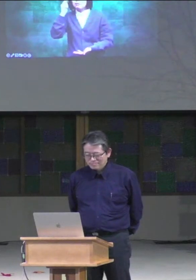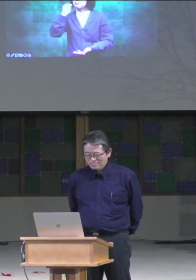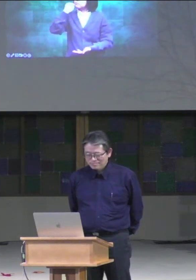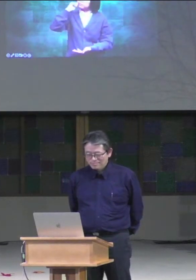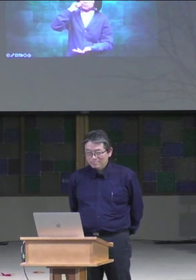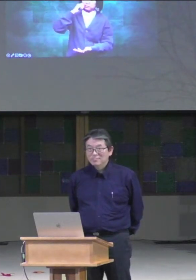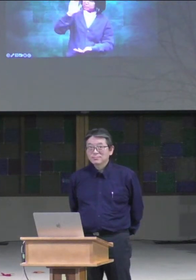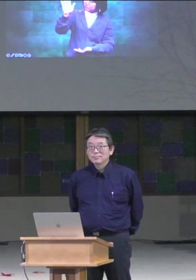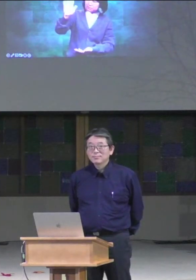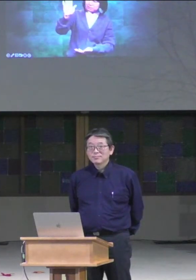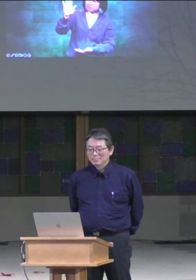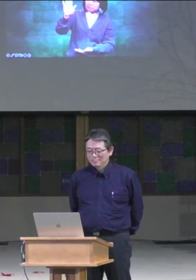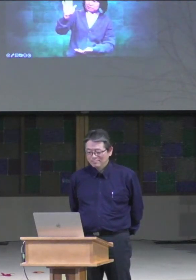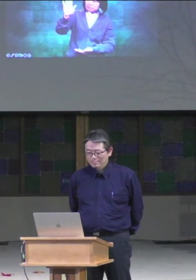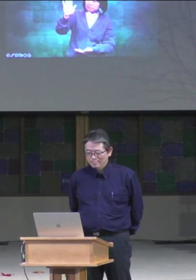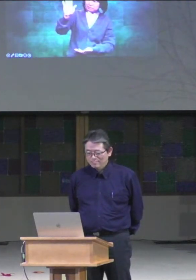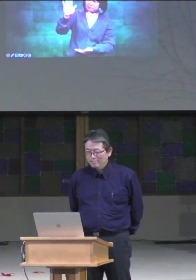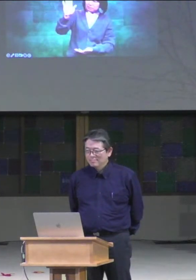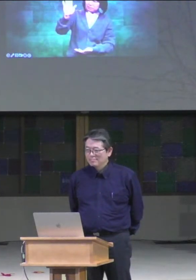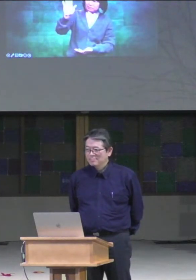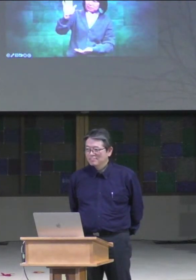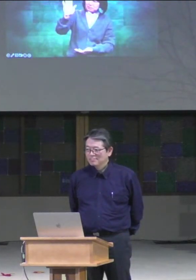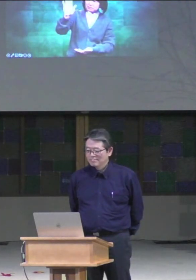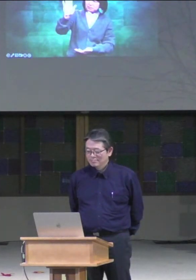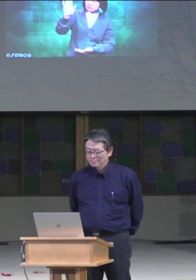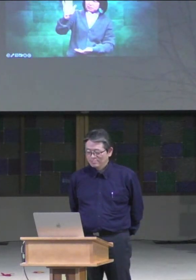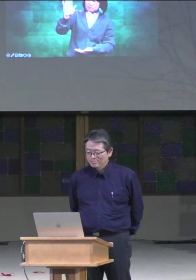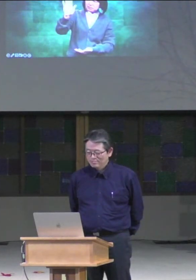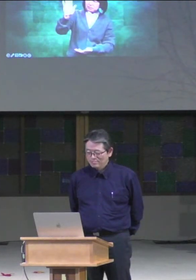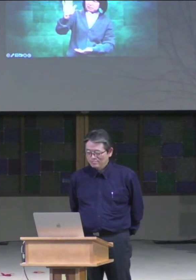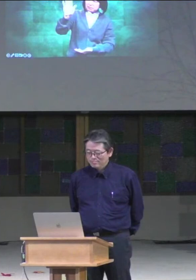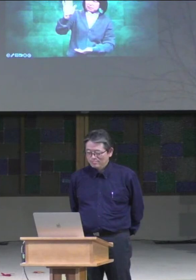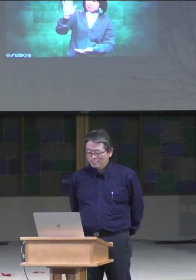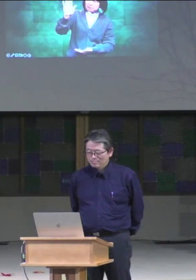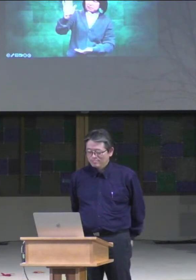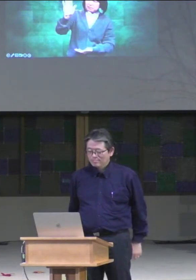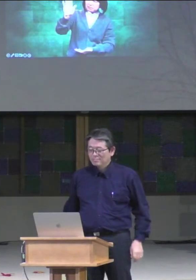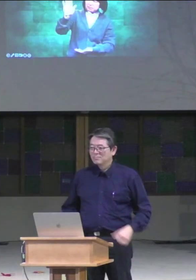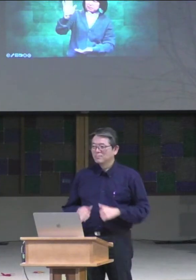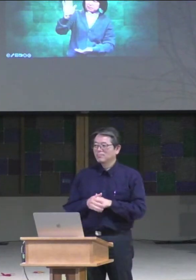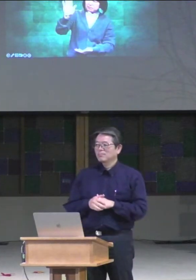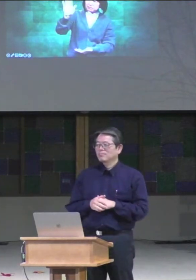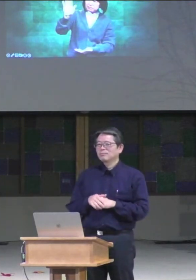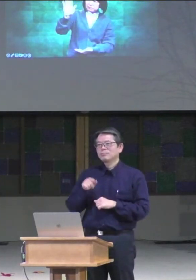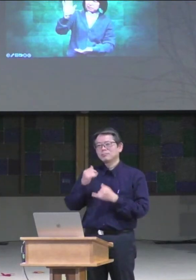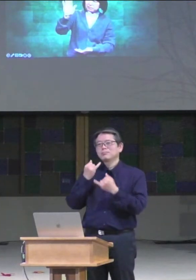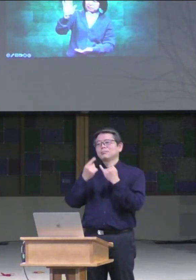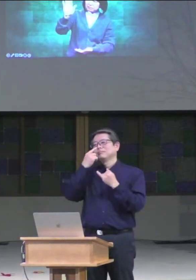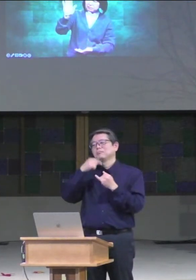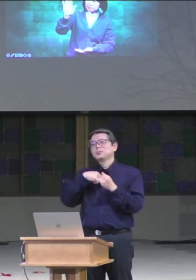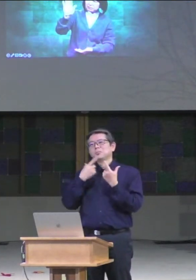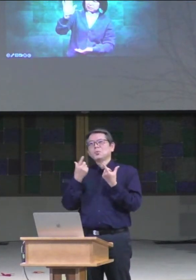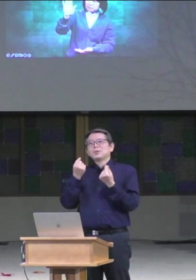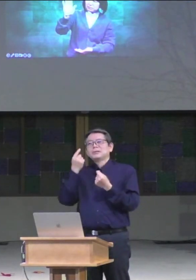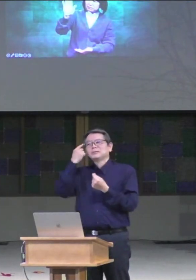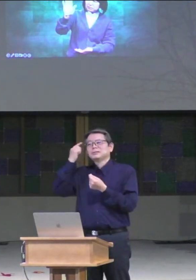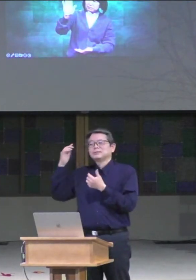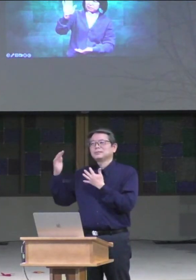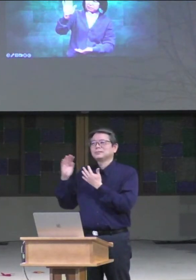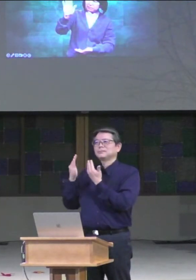and heavy of tongue. No, I can't do this, is what Moses is saying to God. And I was kind of that